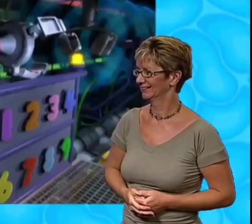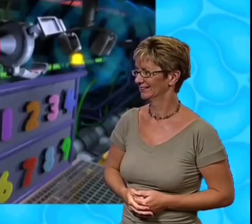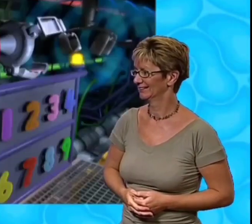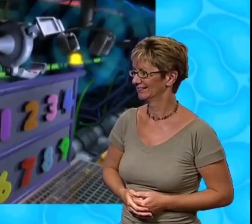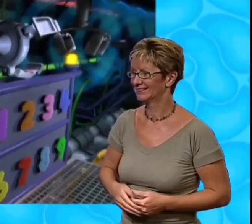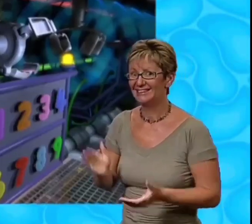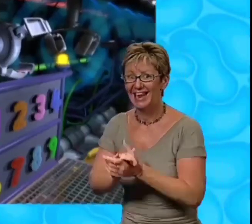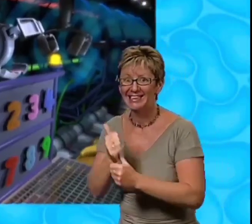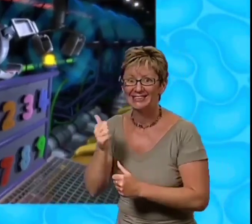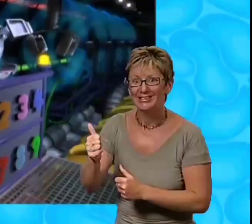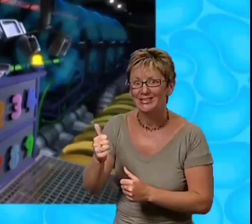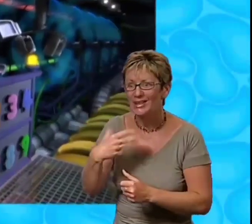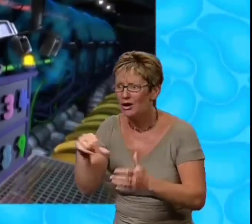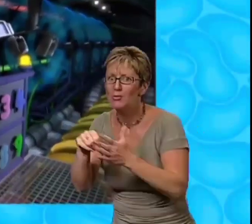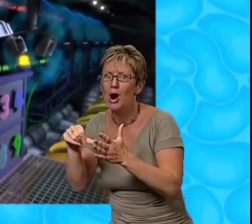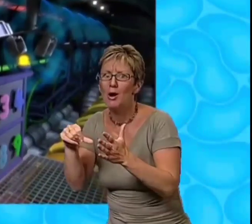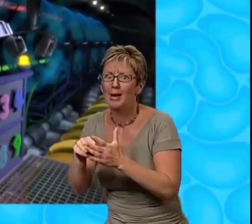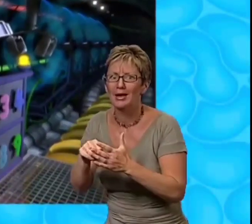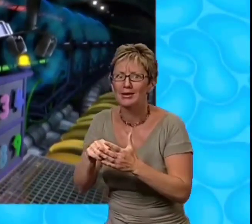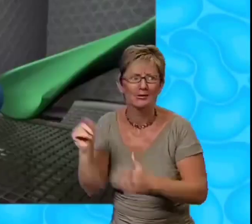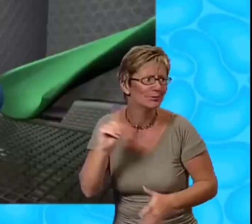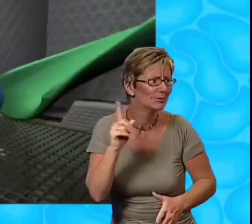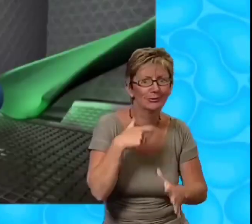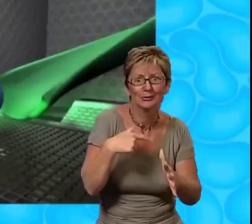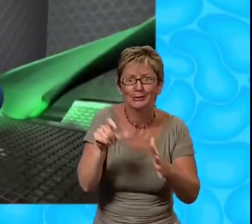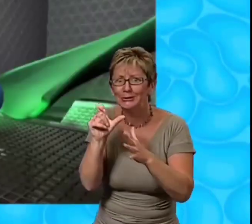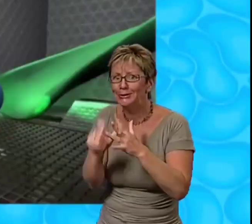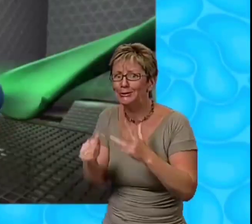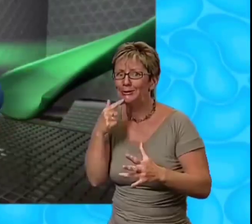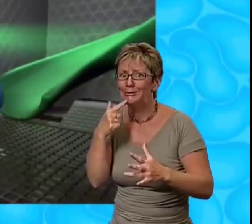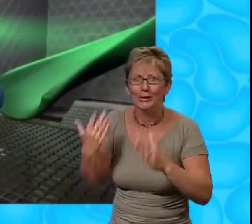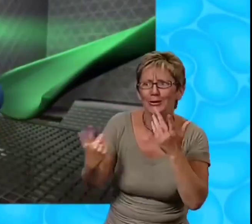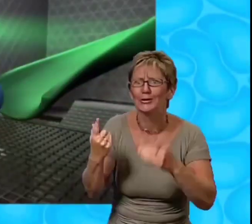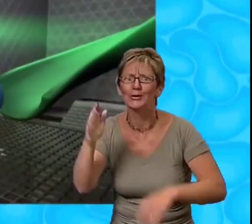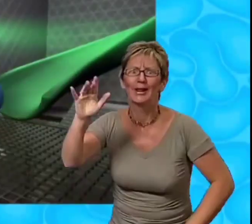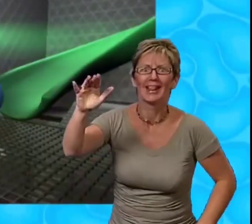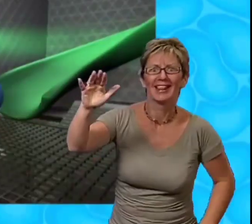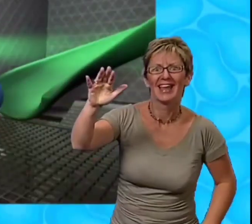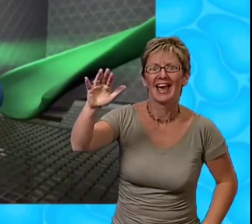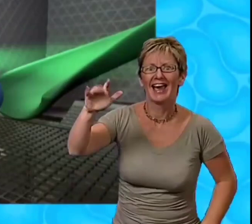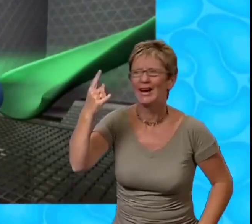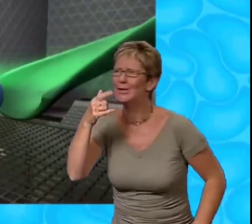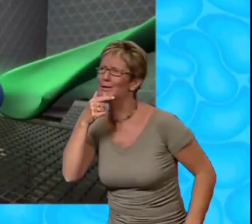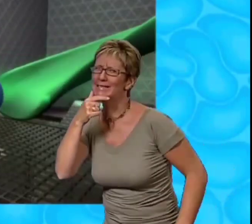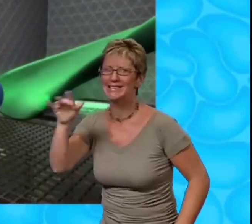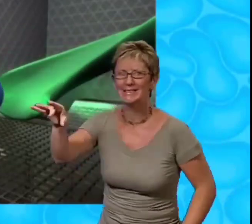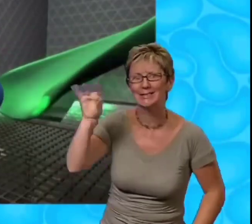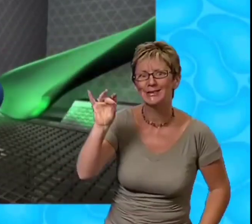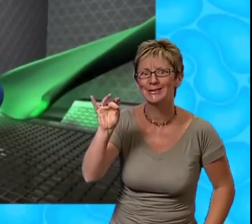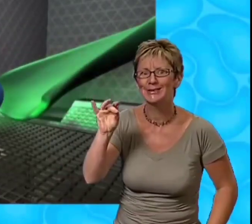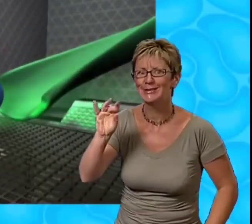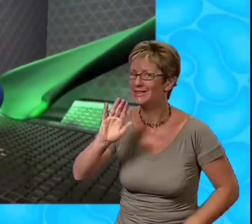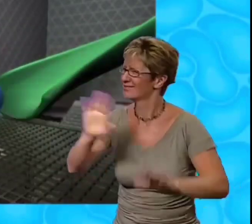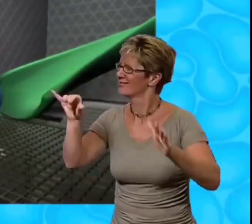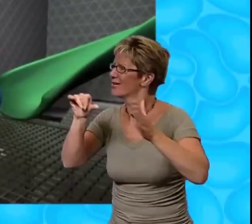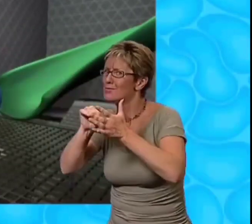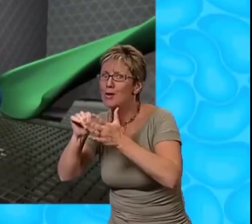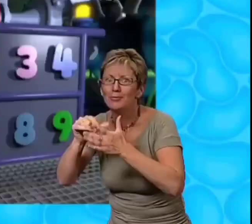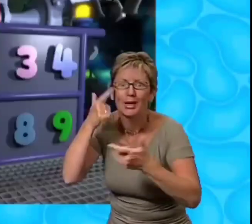We've got a problem, what should we do? Who's going out there? Who do we choose? We've got a problem